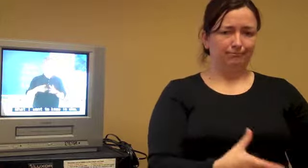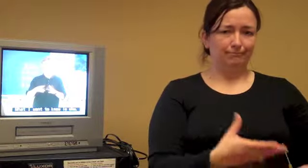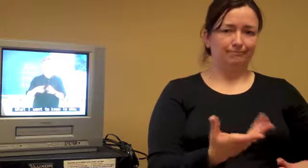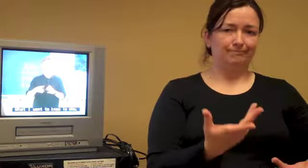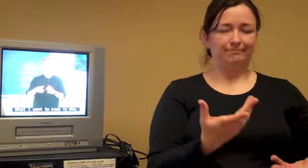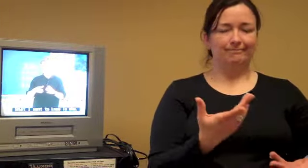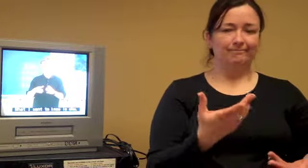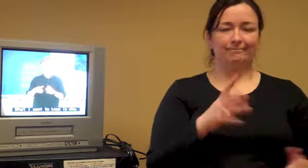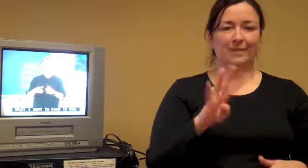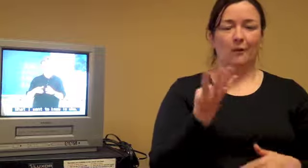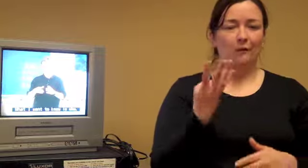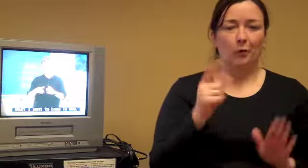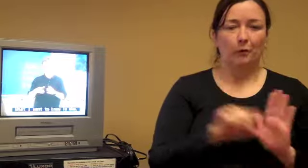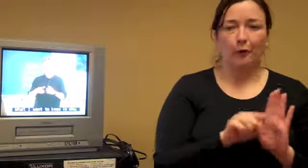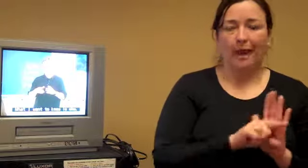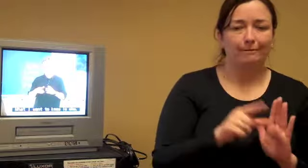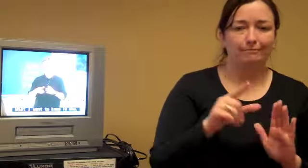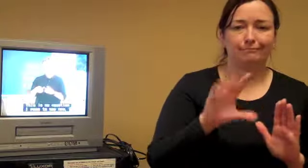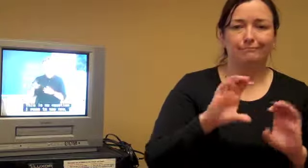why.